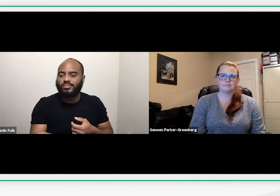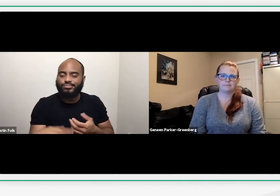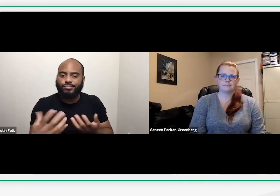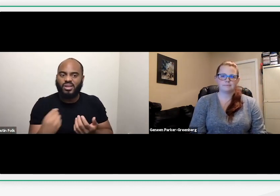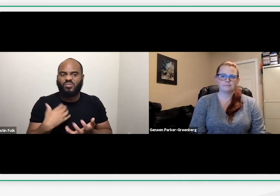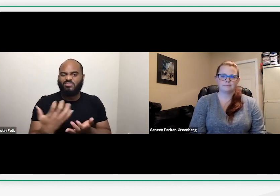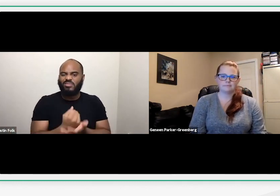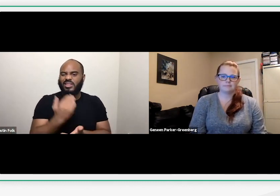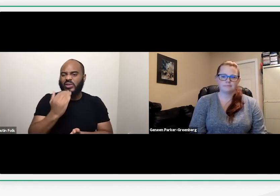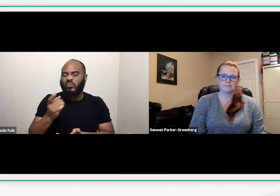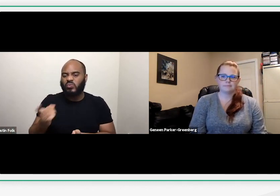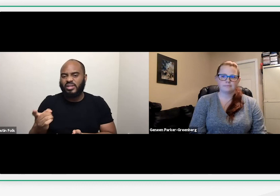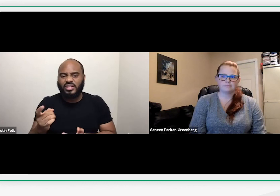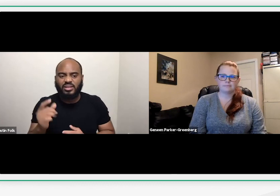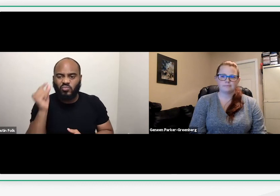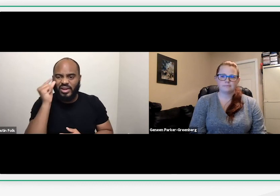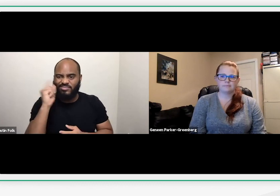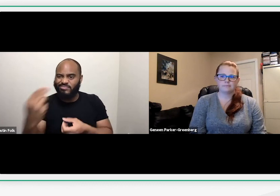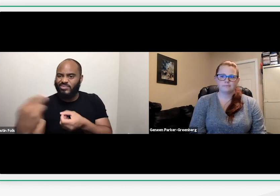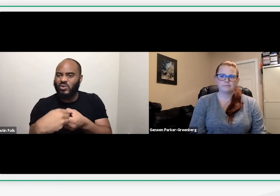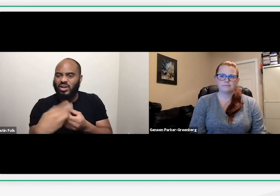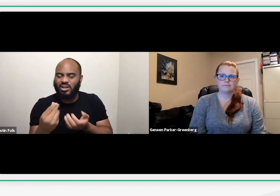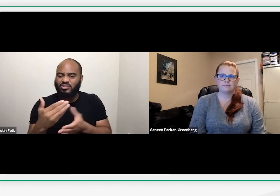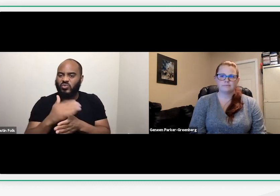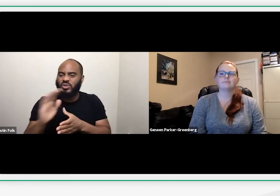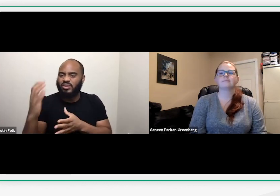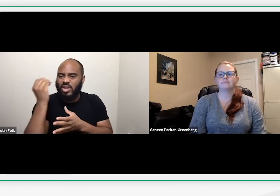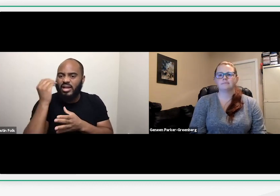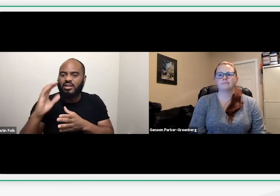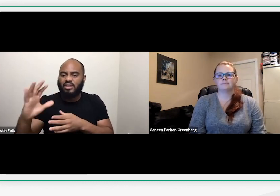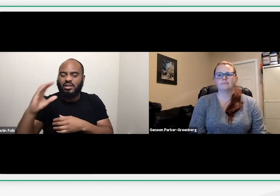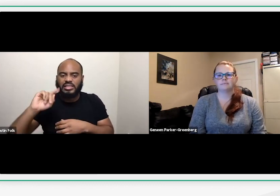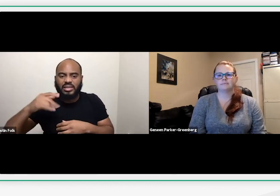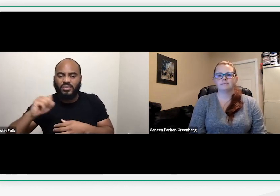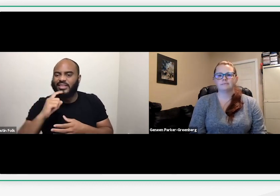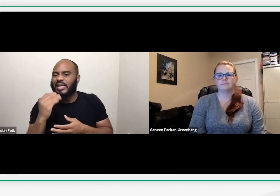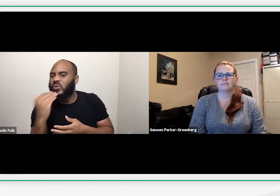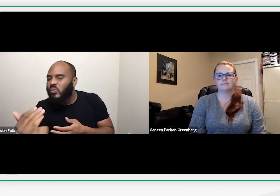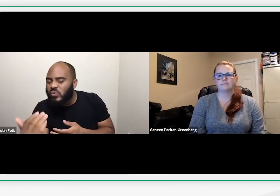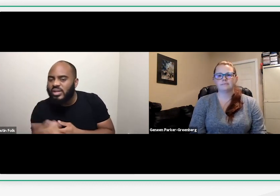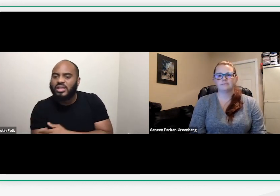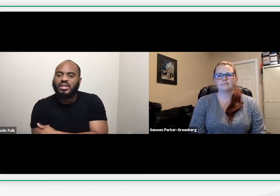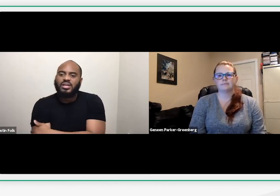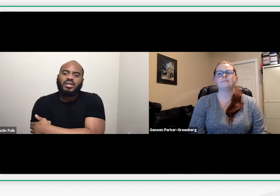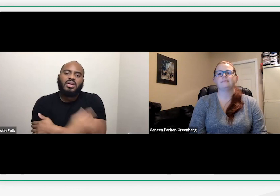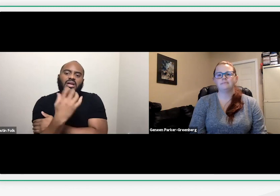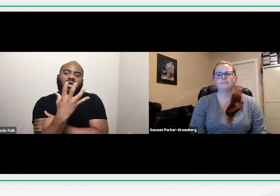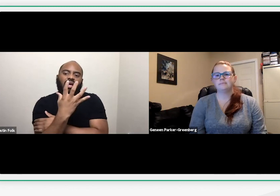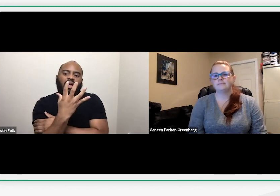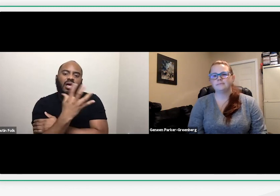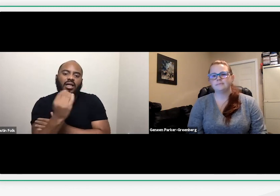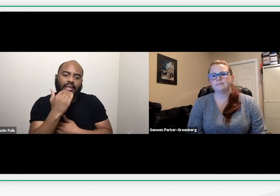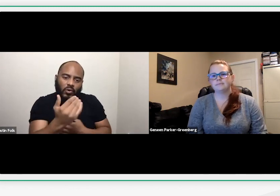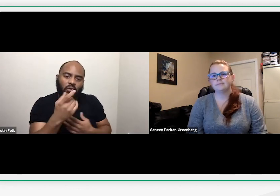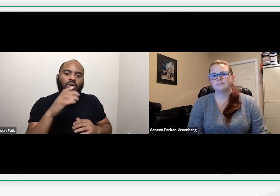I'd like to thank you all for being here with us tonight. And also want to thank Janine for coming in tonight as our special guest and sharing